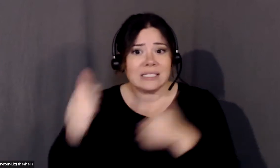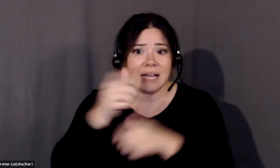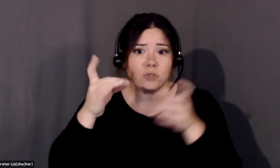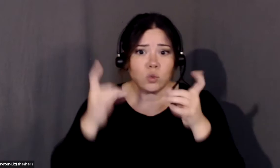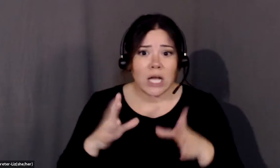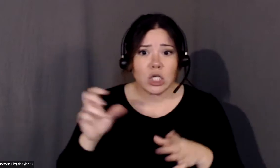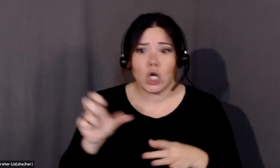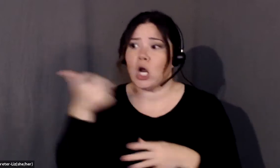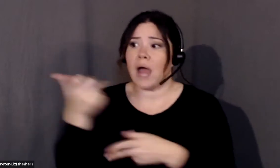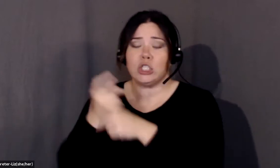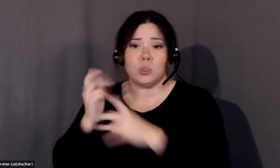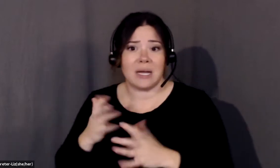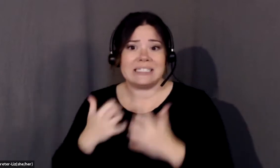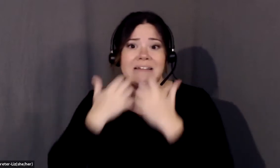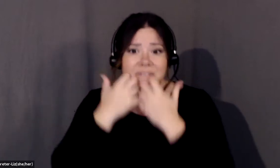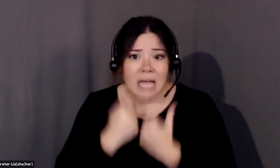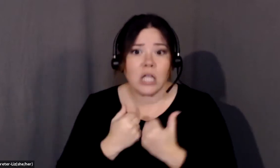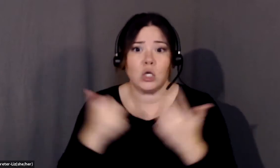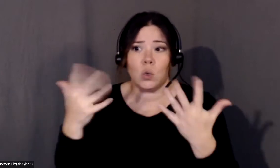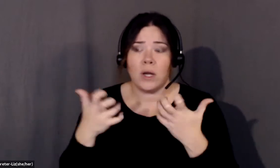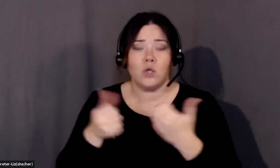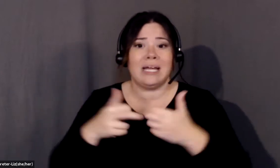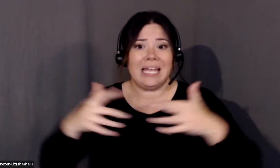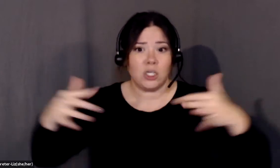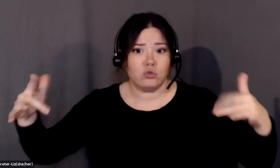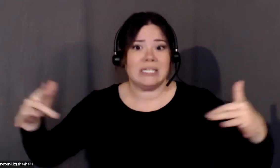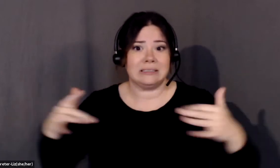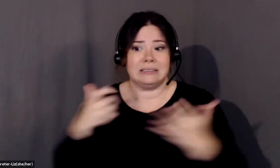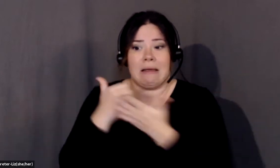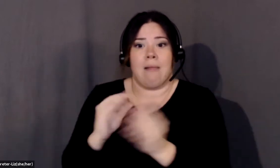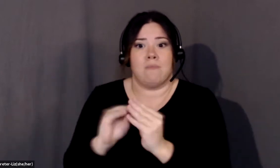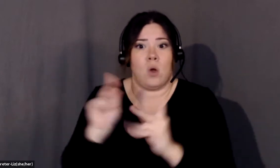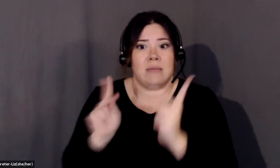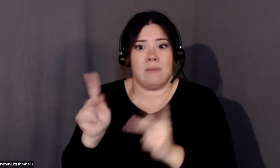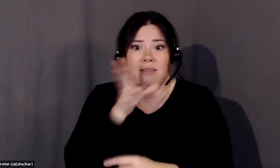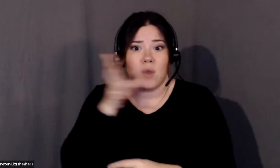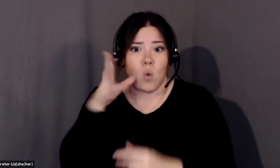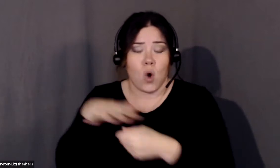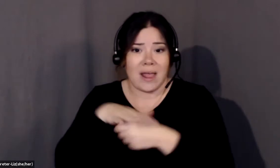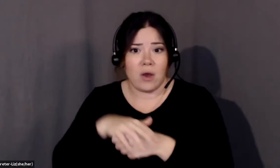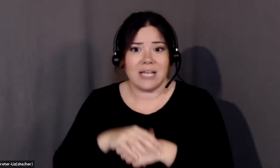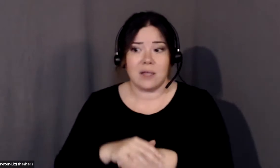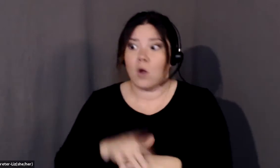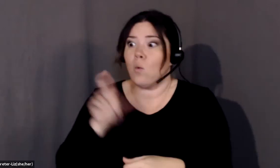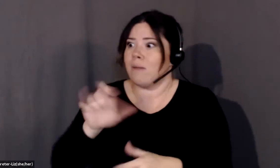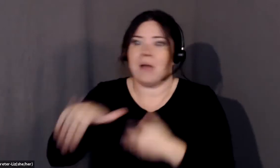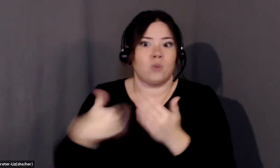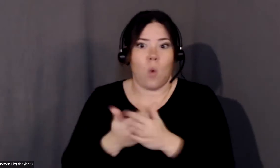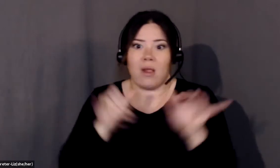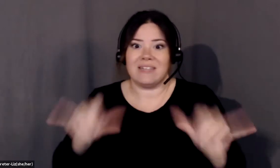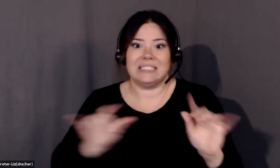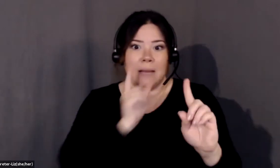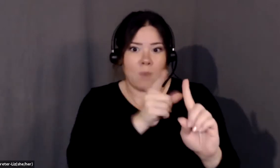supervisors value increasing the reach of your services into rural areas? We all have to be on the same page before we're